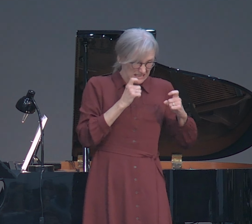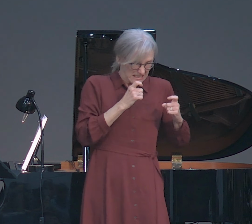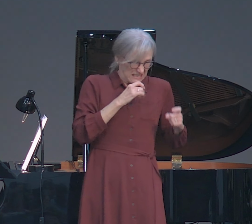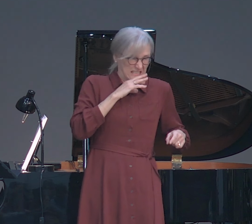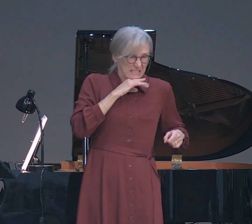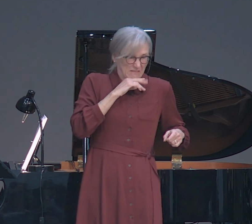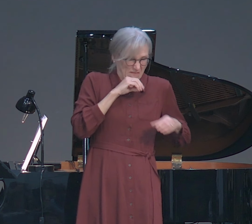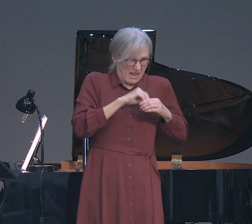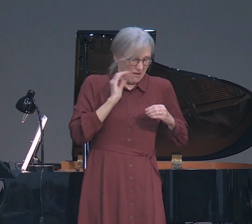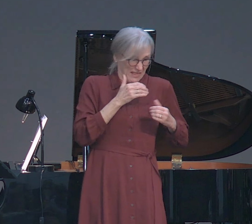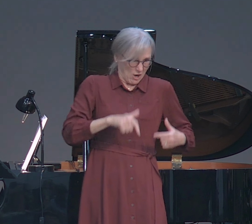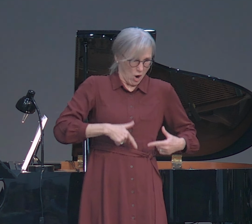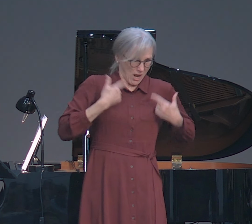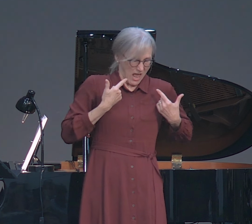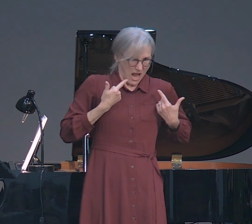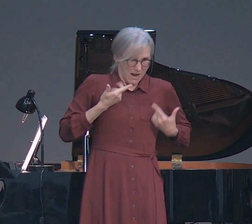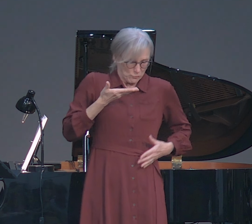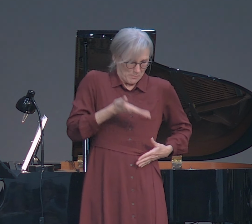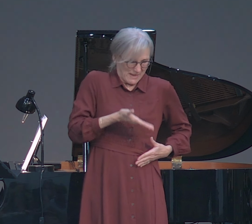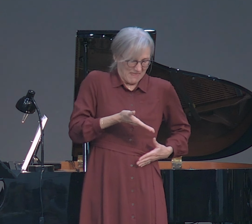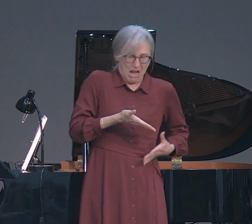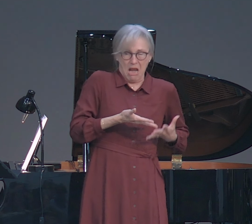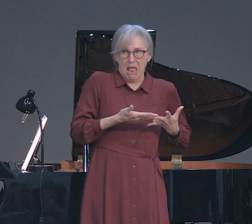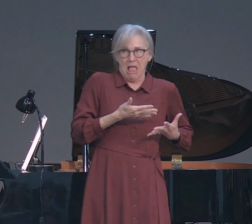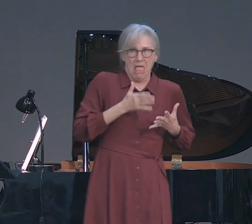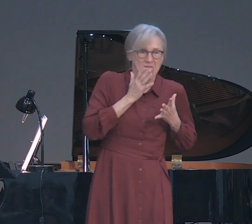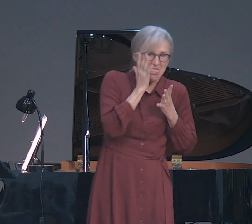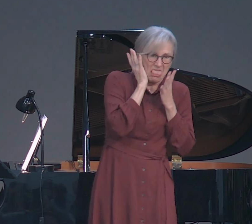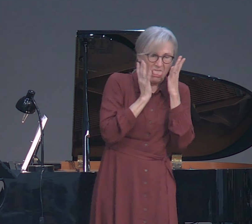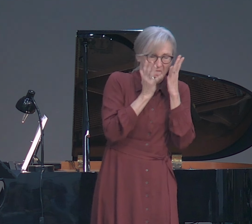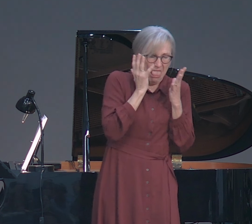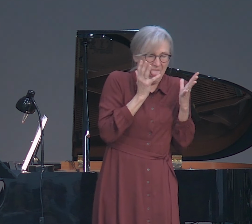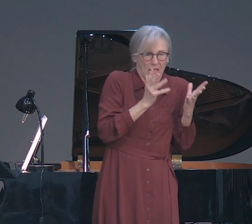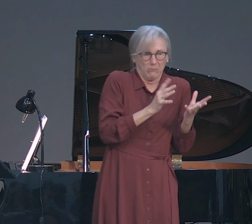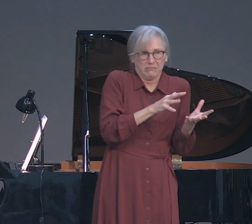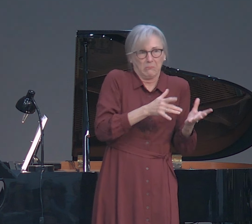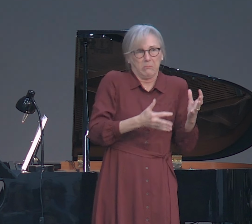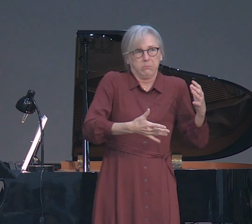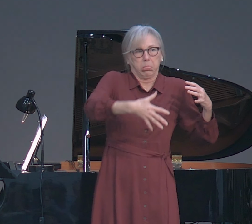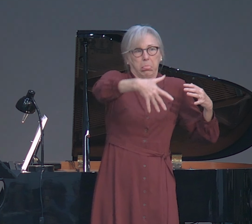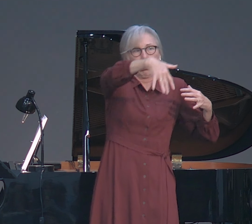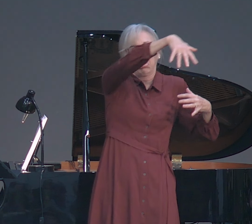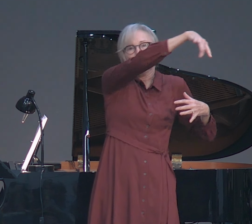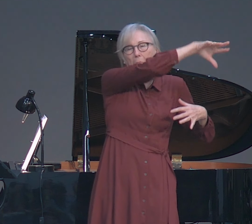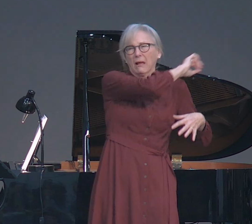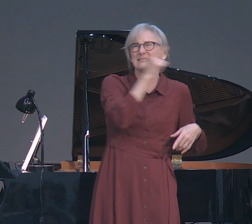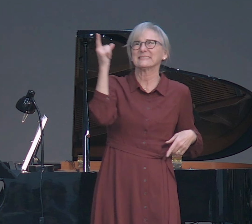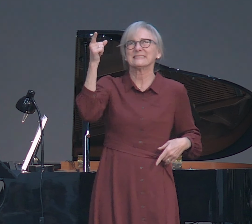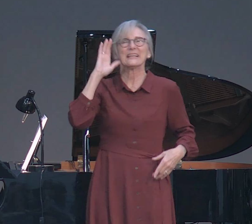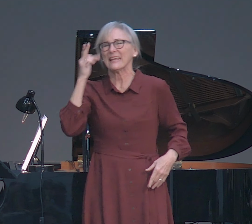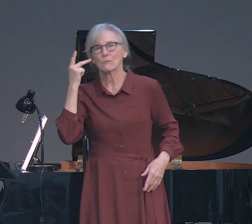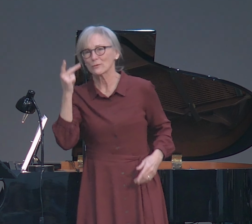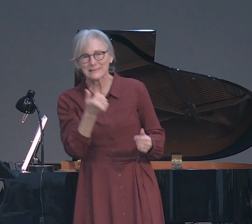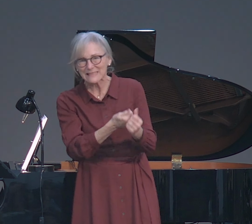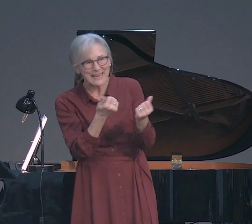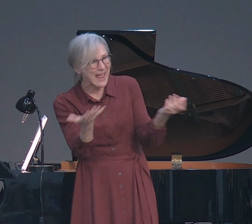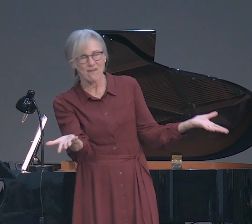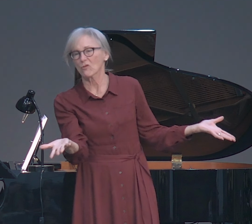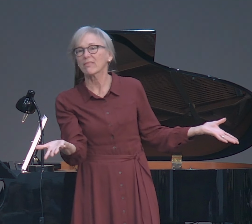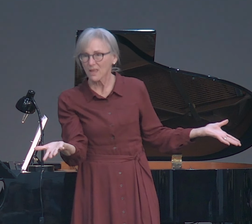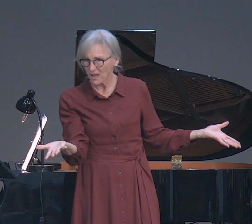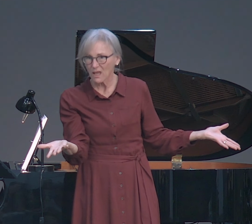of our lives will embarrassingly topple over and spill all around our feet. He'll see it all. He'll see